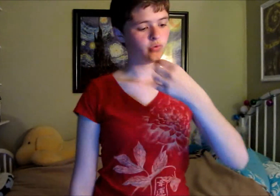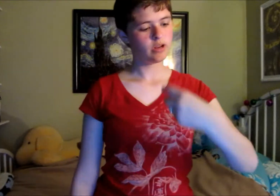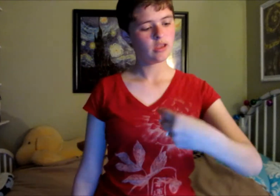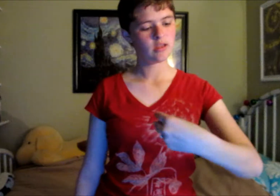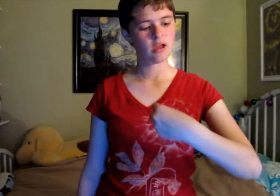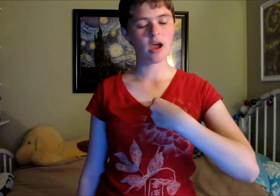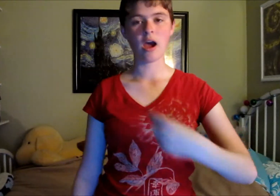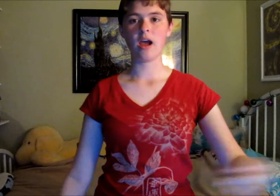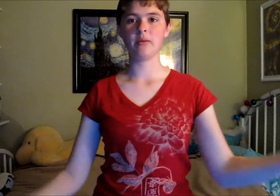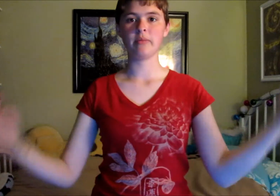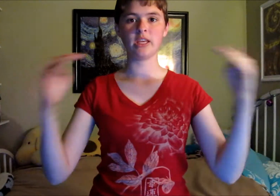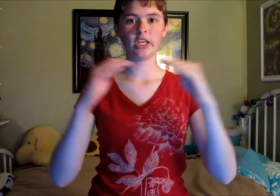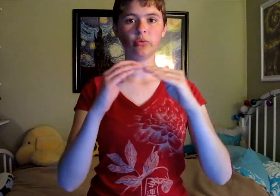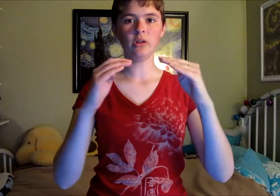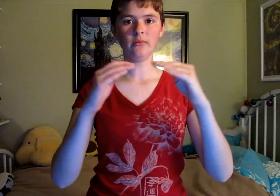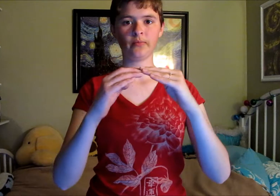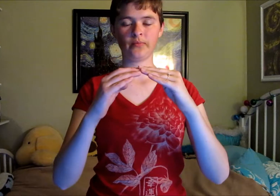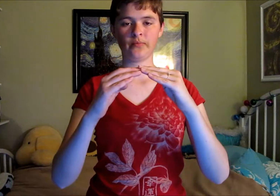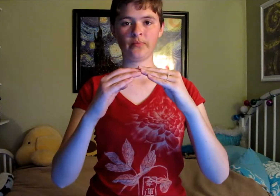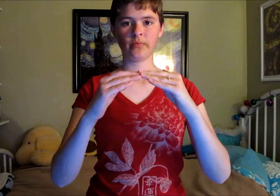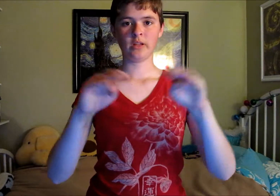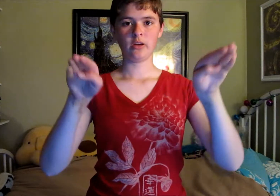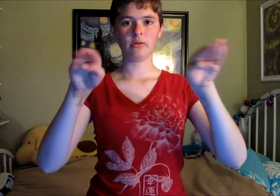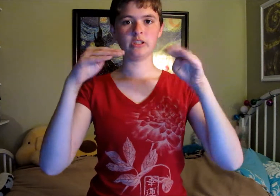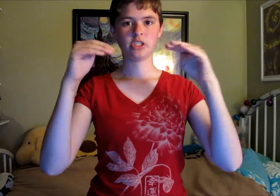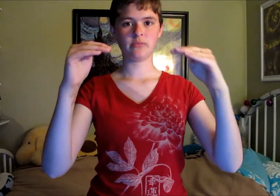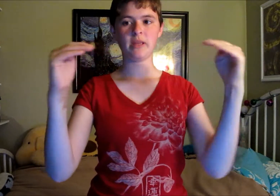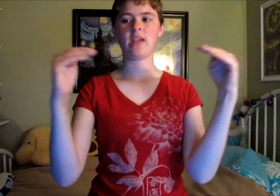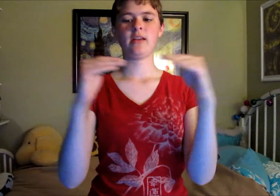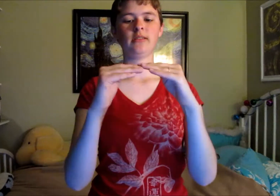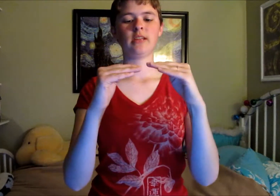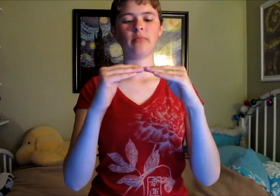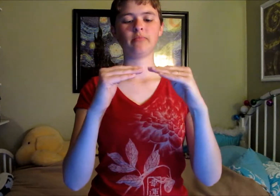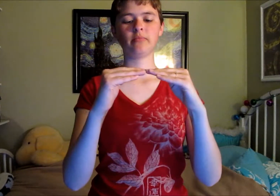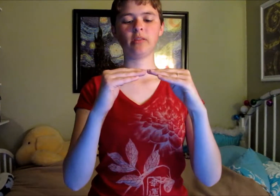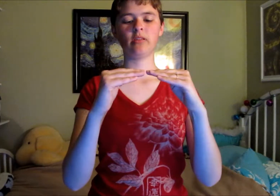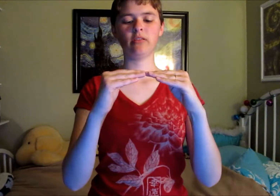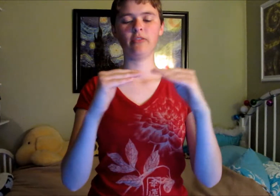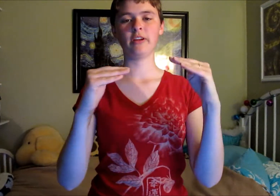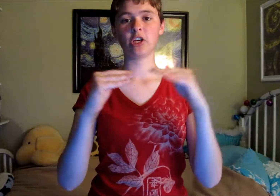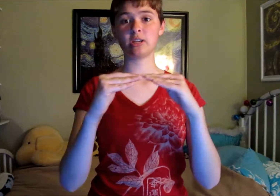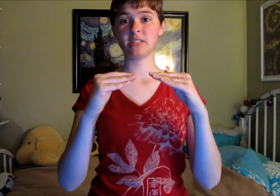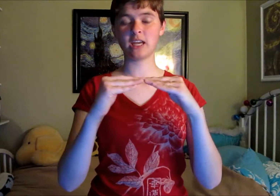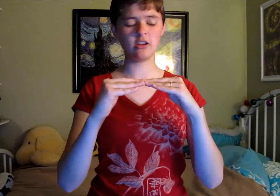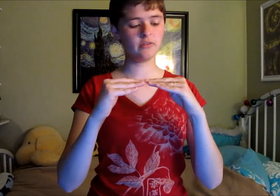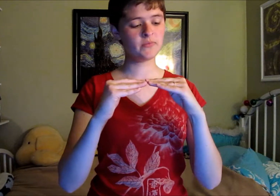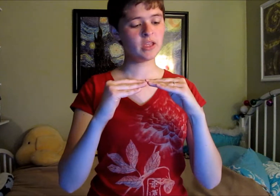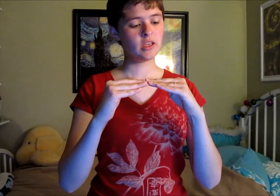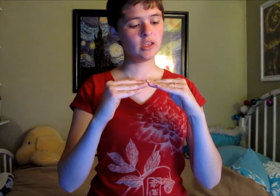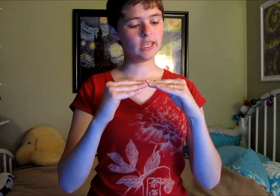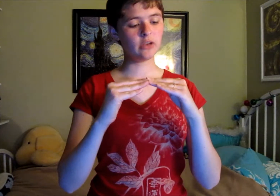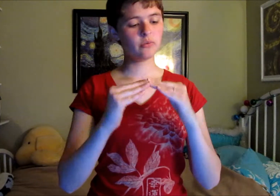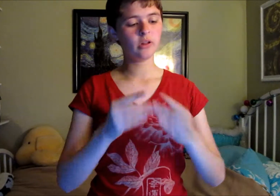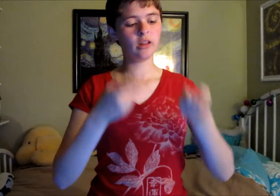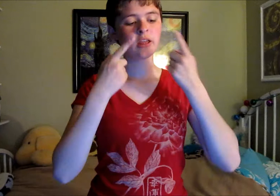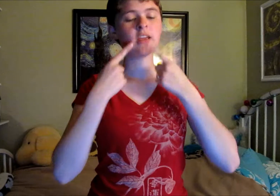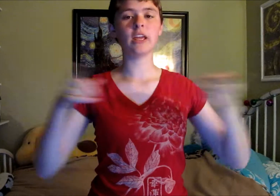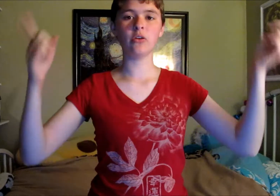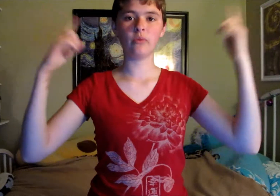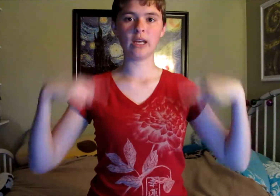Soon I'm equal. Equal is just bent hands, tap your fingertips together. Equal in